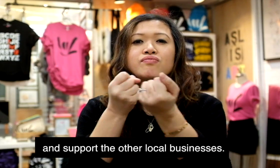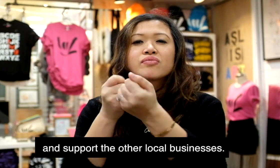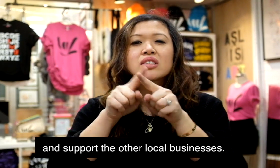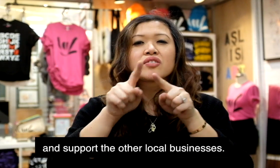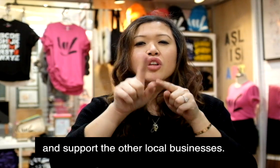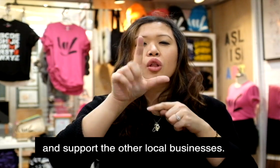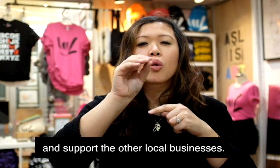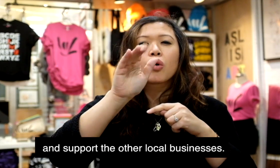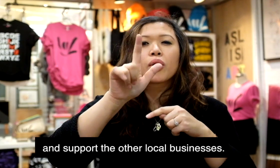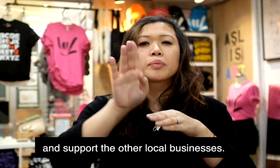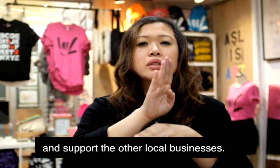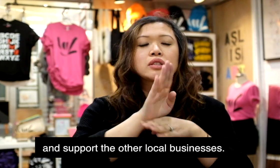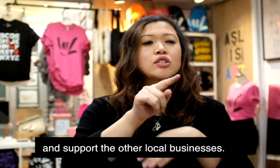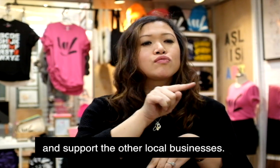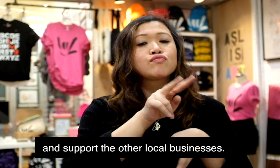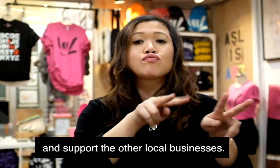supporting other local businesses.